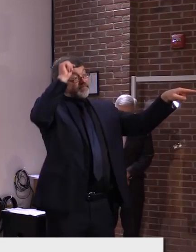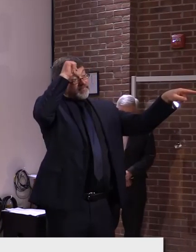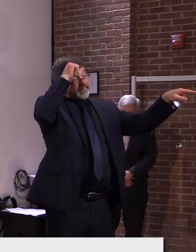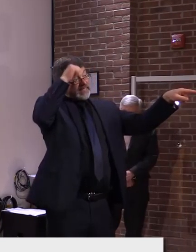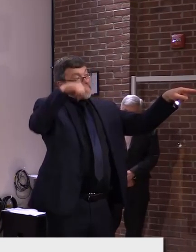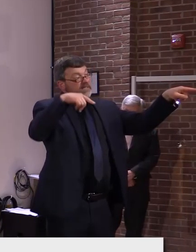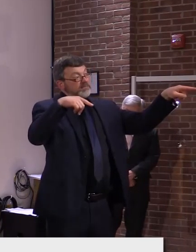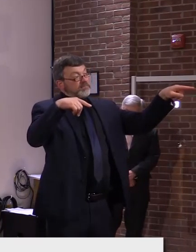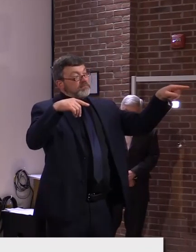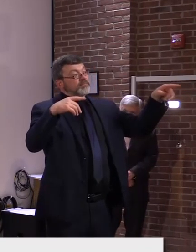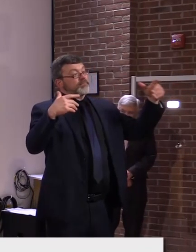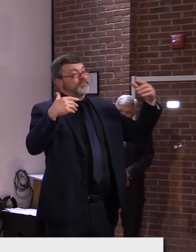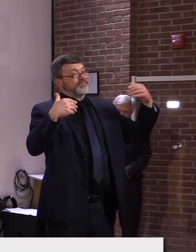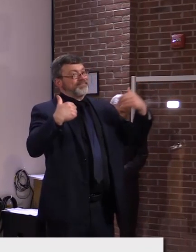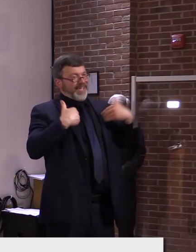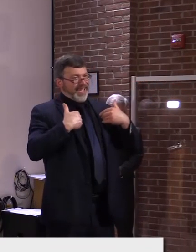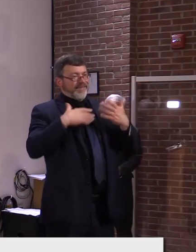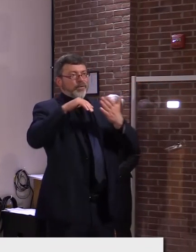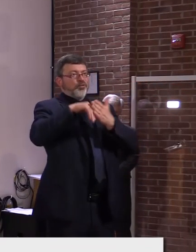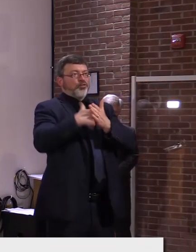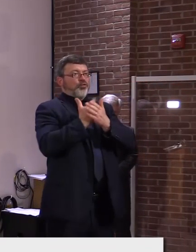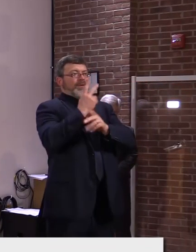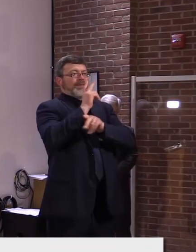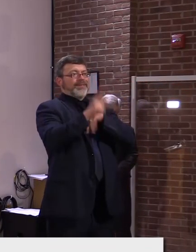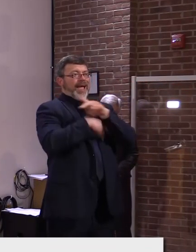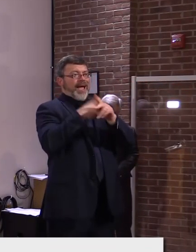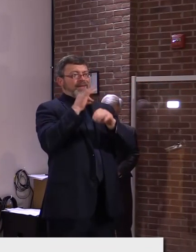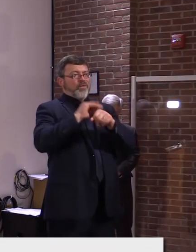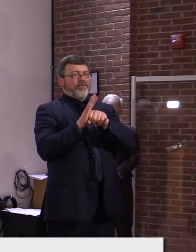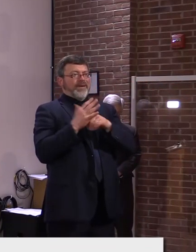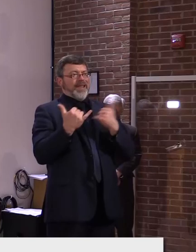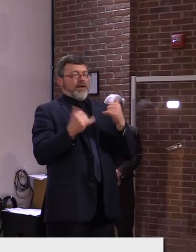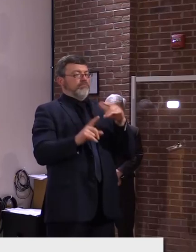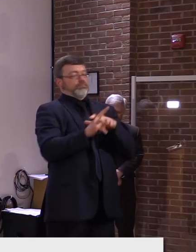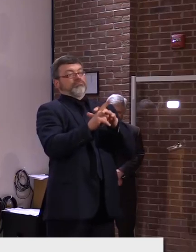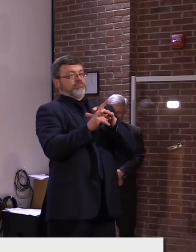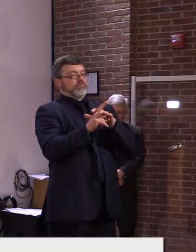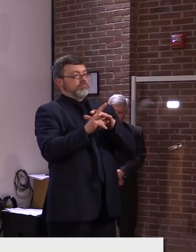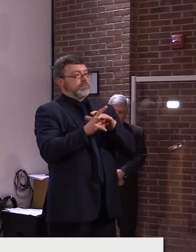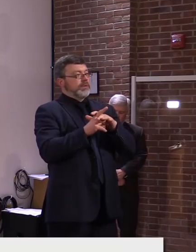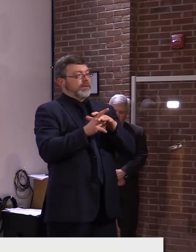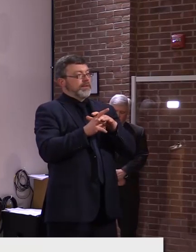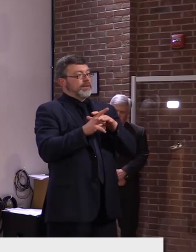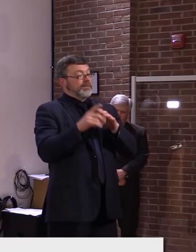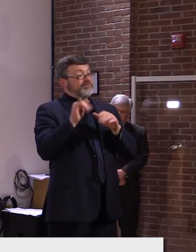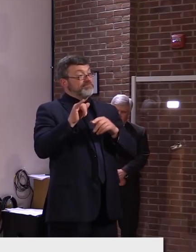even more transmissible than the B.1.1.7, which was the UK variant.